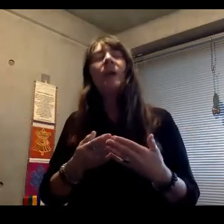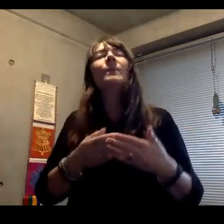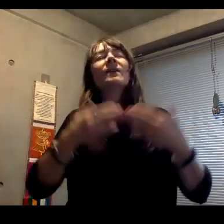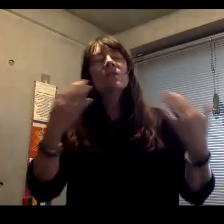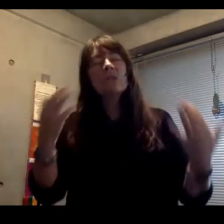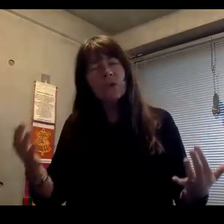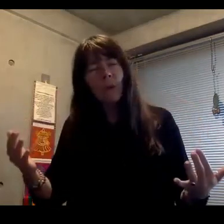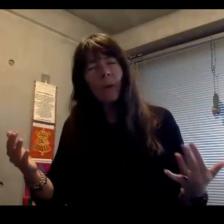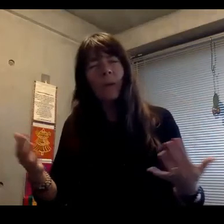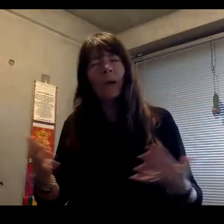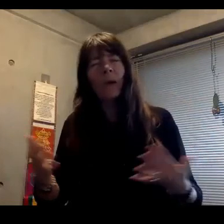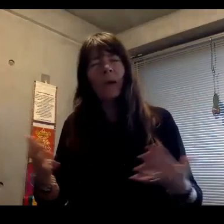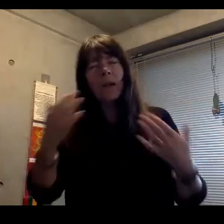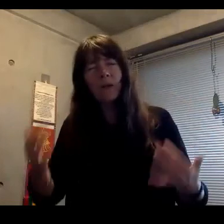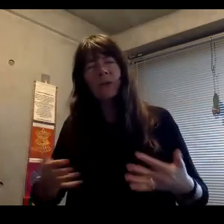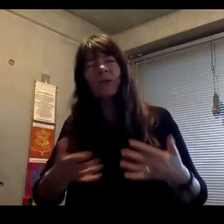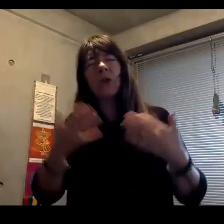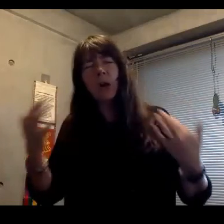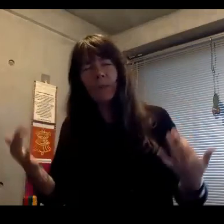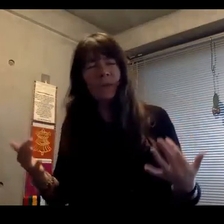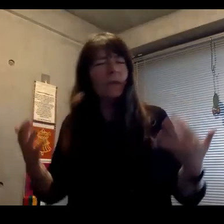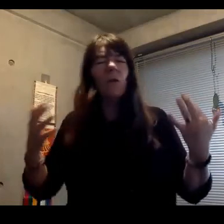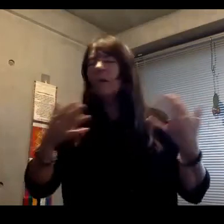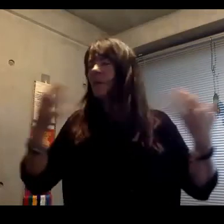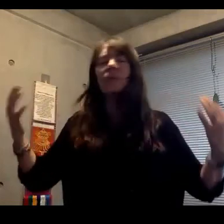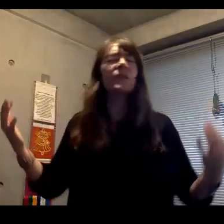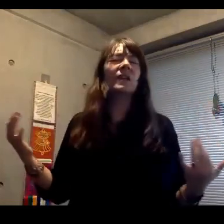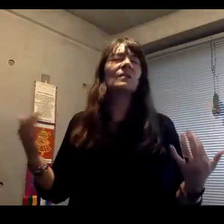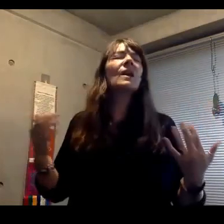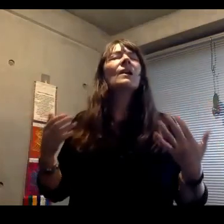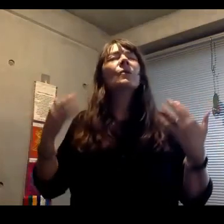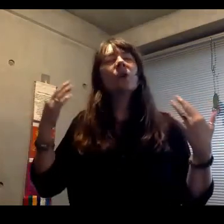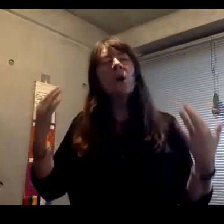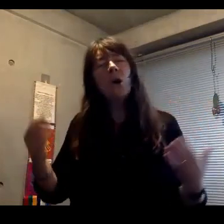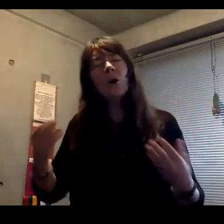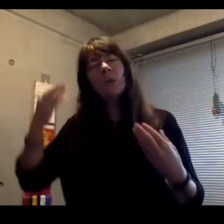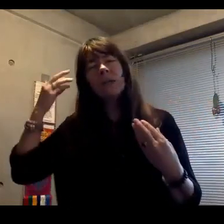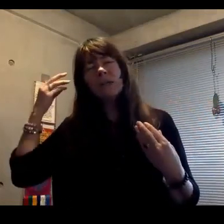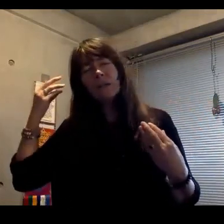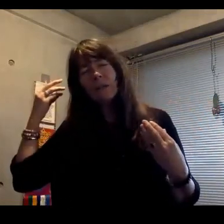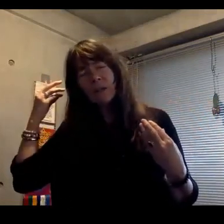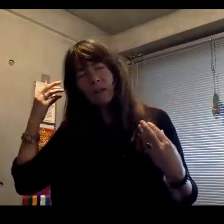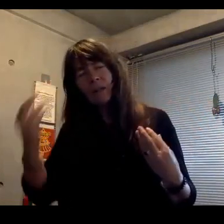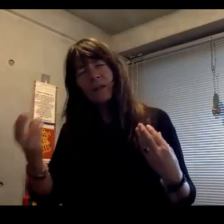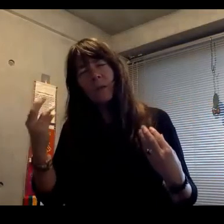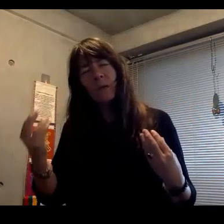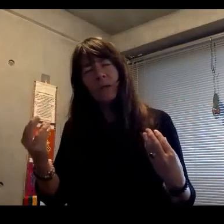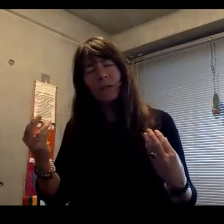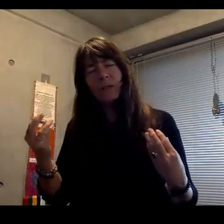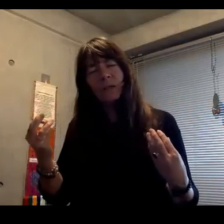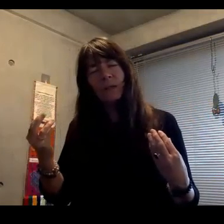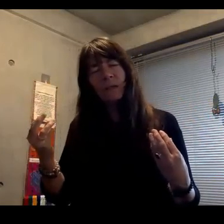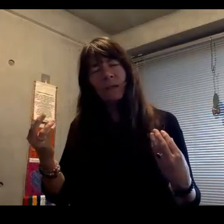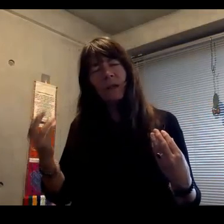sex, because there's also other problems, colors and jobs and all of these things. There's always